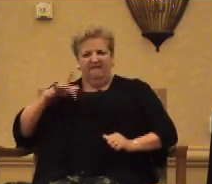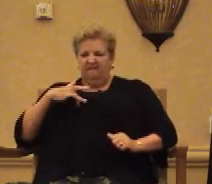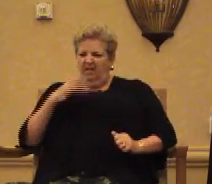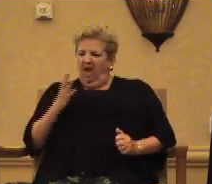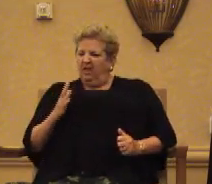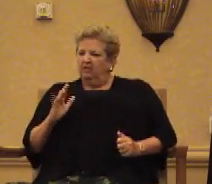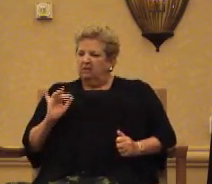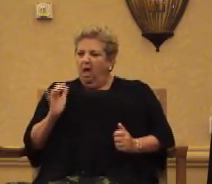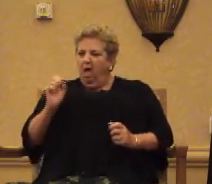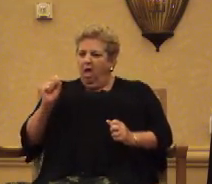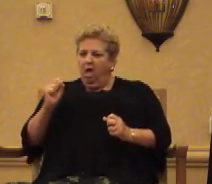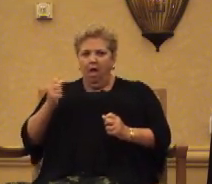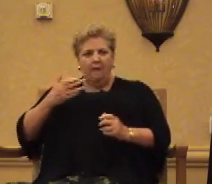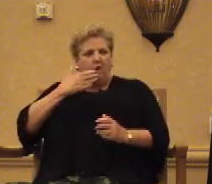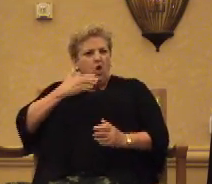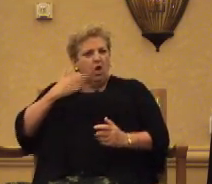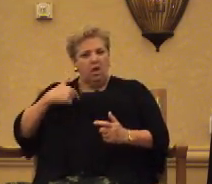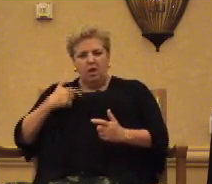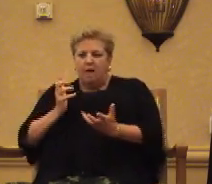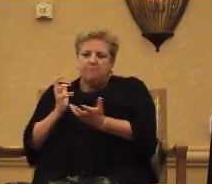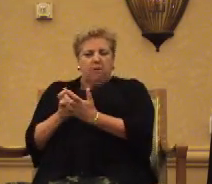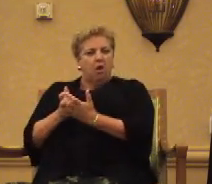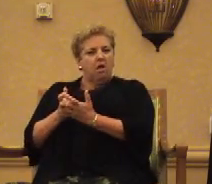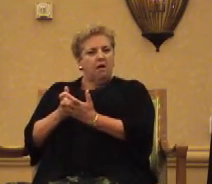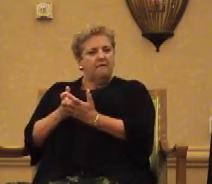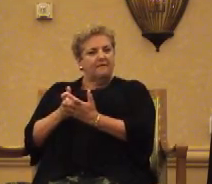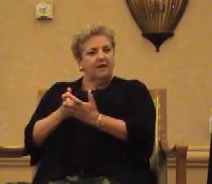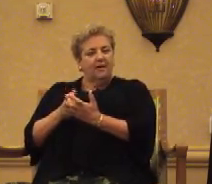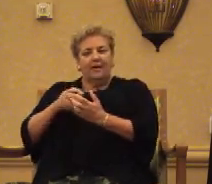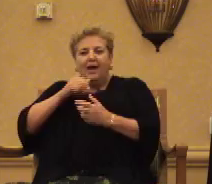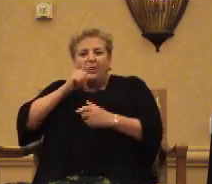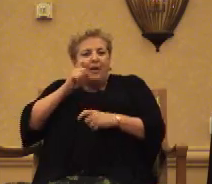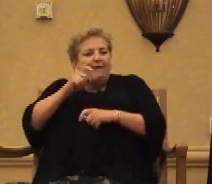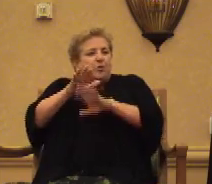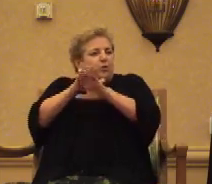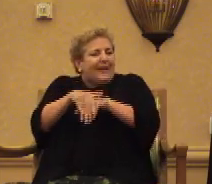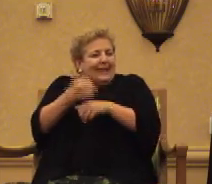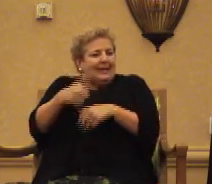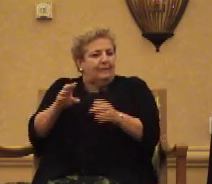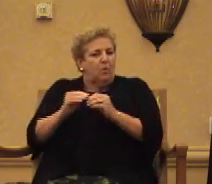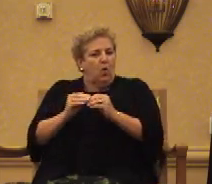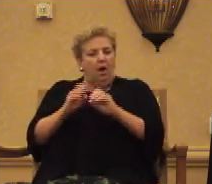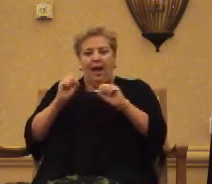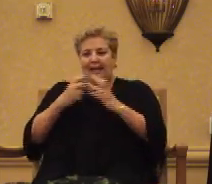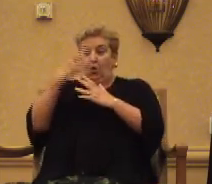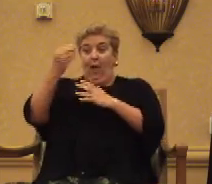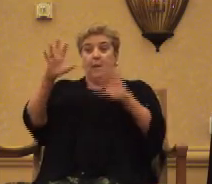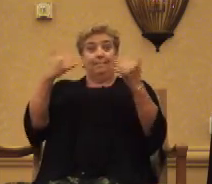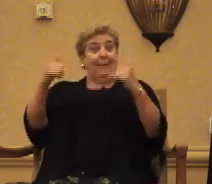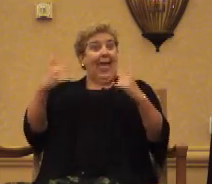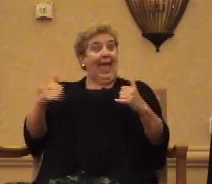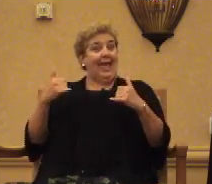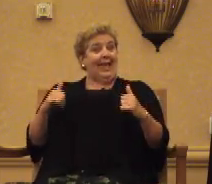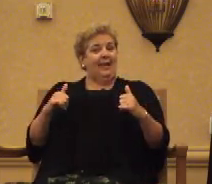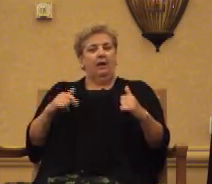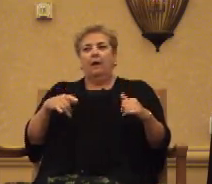of. It was like I don't have to pretend anymore. I could actually come out and play. There was a tremendous sense